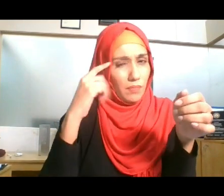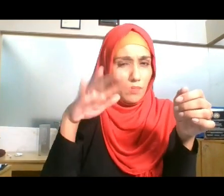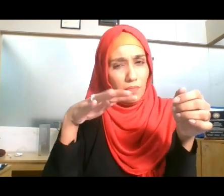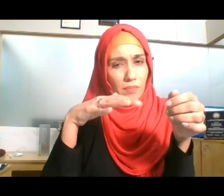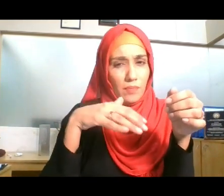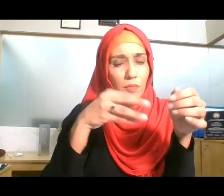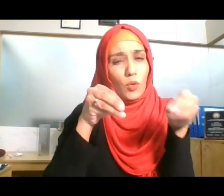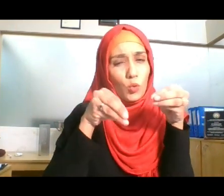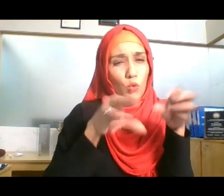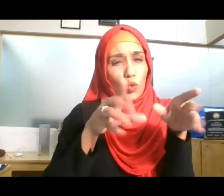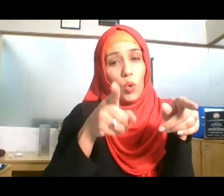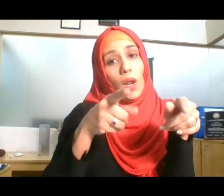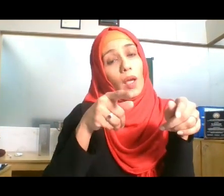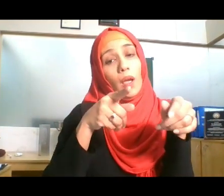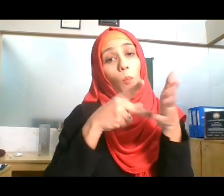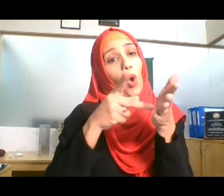implement this policy.